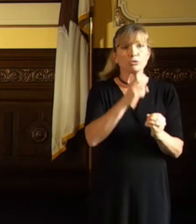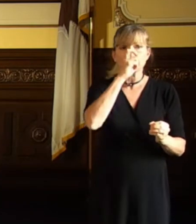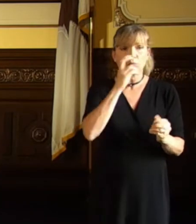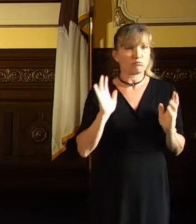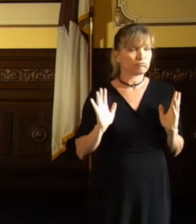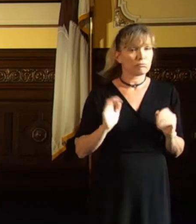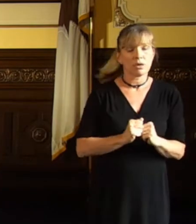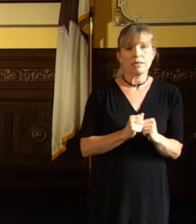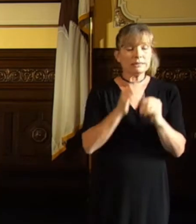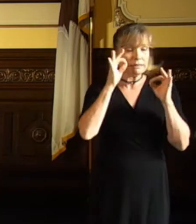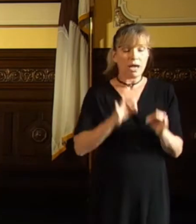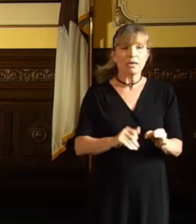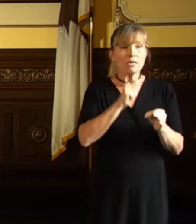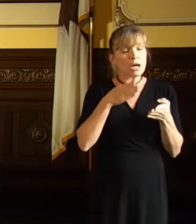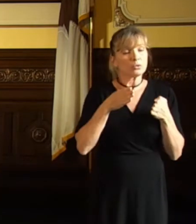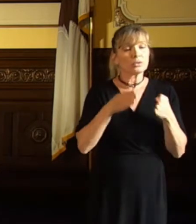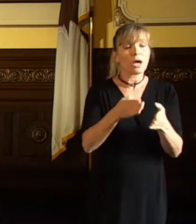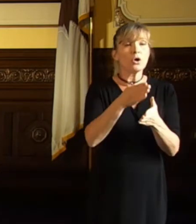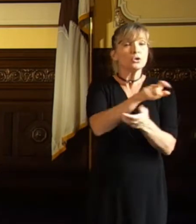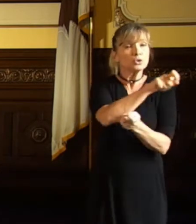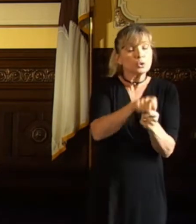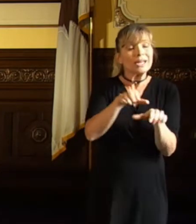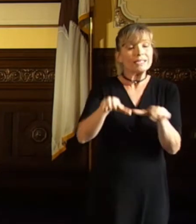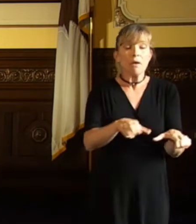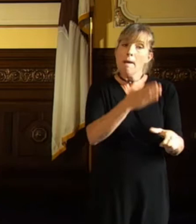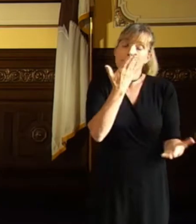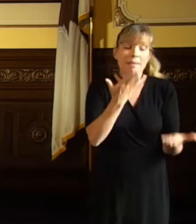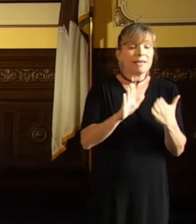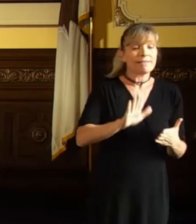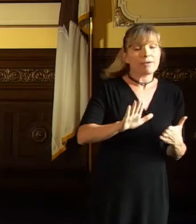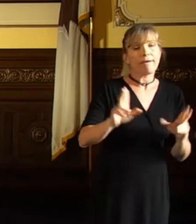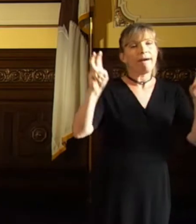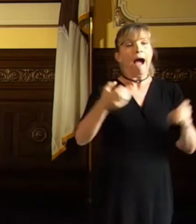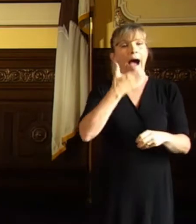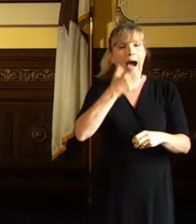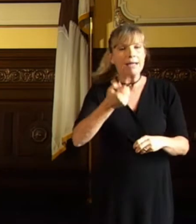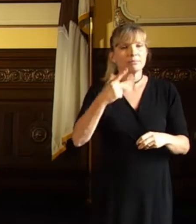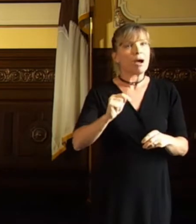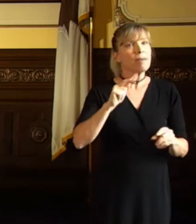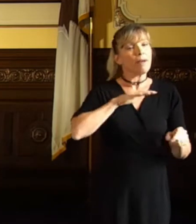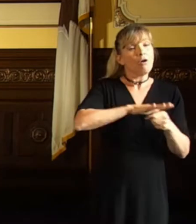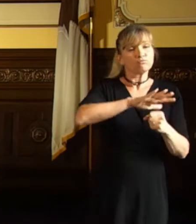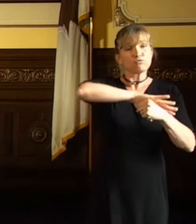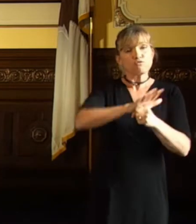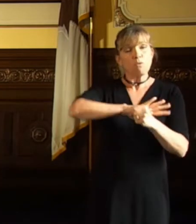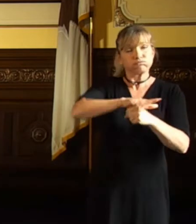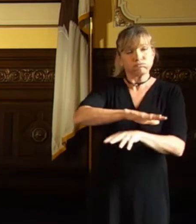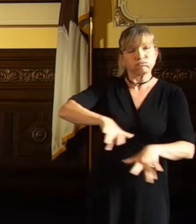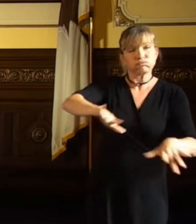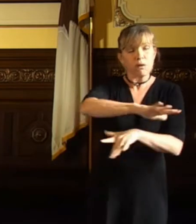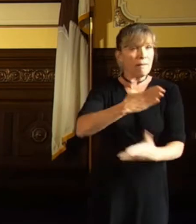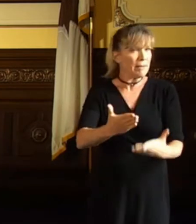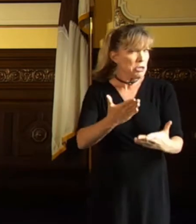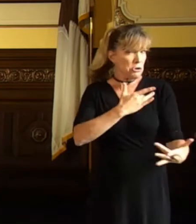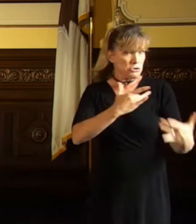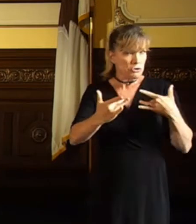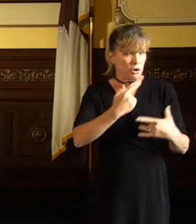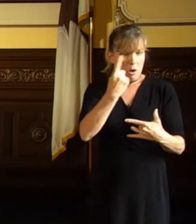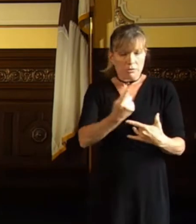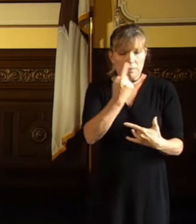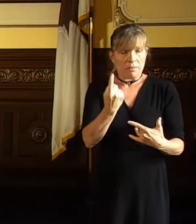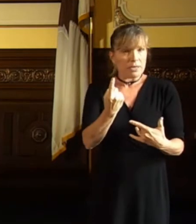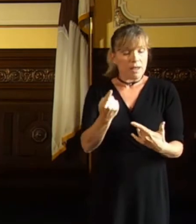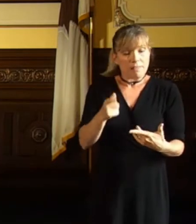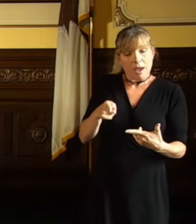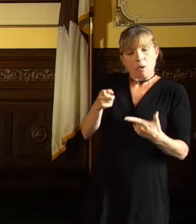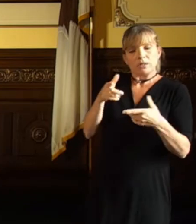stringent and decide not to allow certain activities because maybe they're a hotspot, maybe they're concerned about something in particular that they want to deal